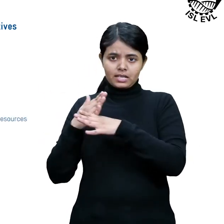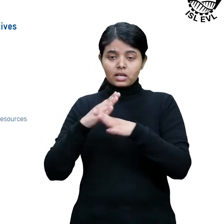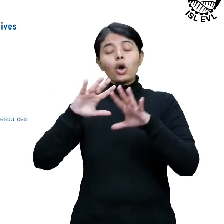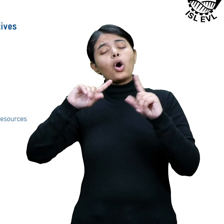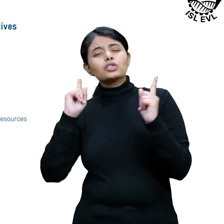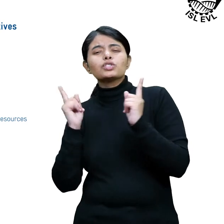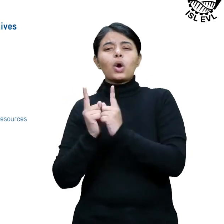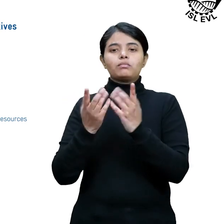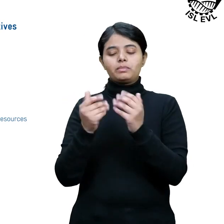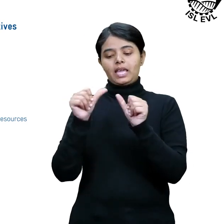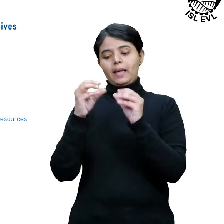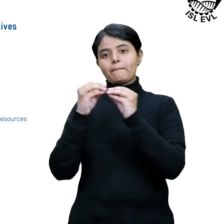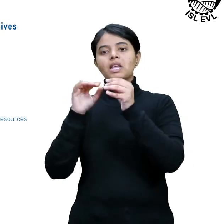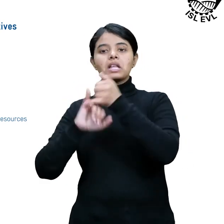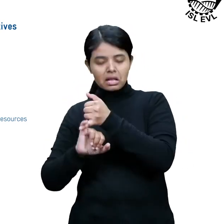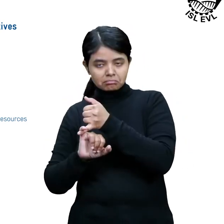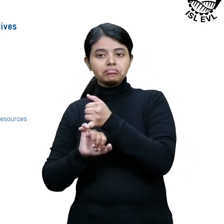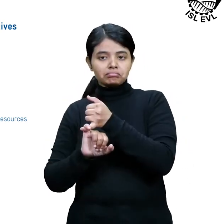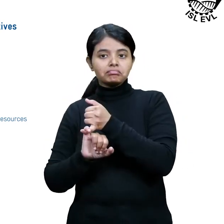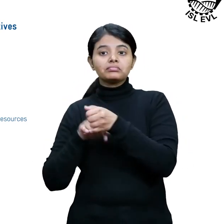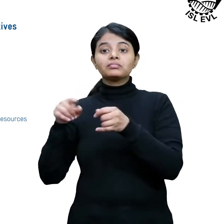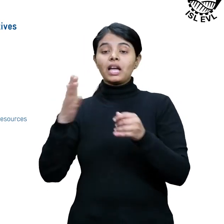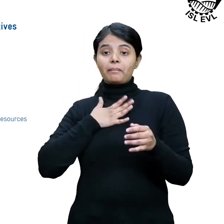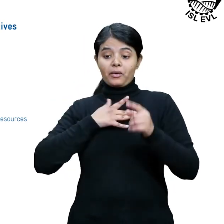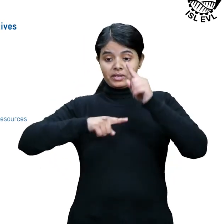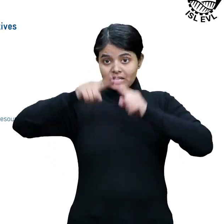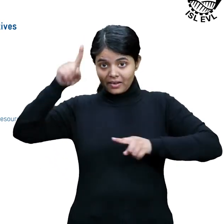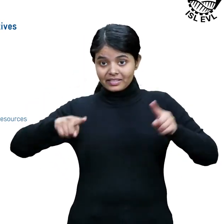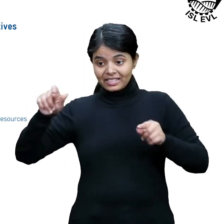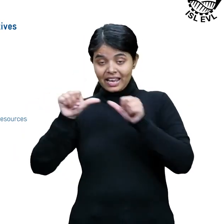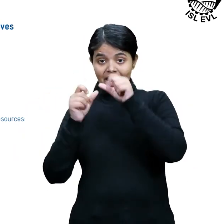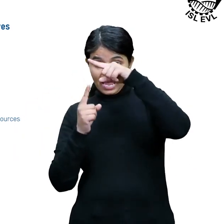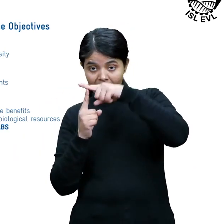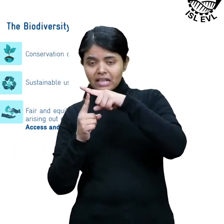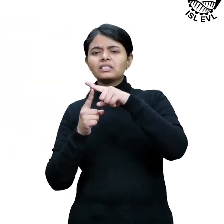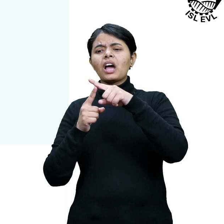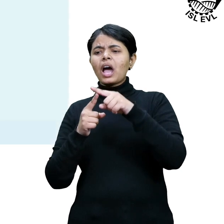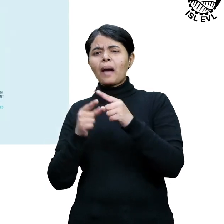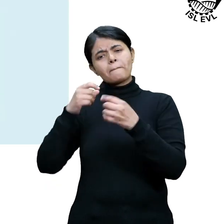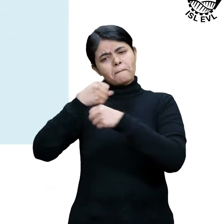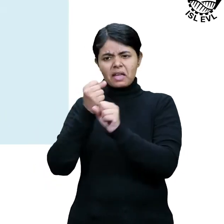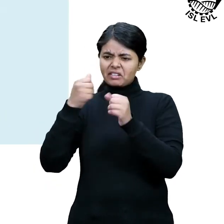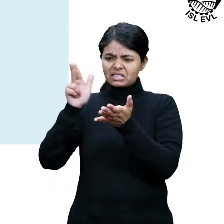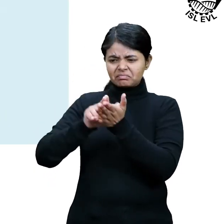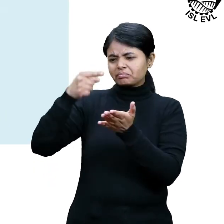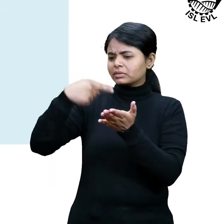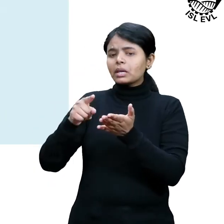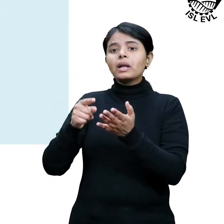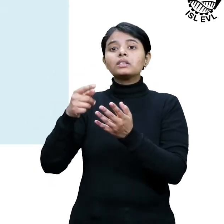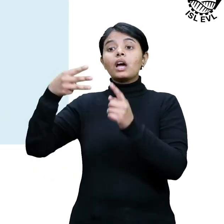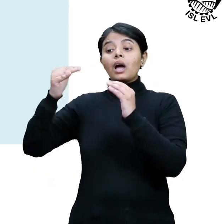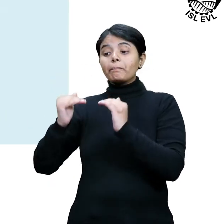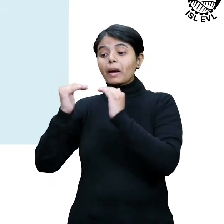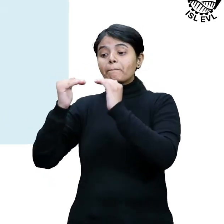access and benefit sharing, or even shorter, ABS. The Biodiversity Act has established